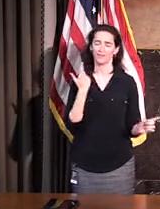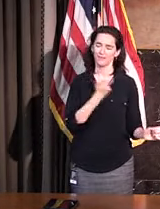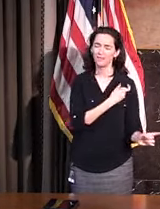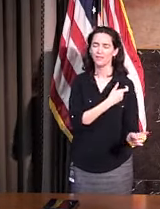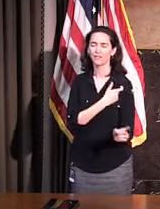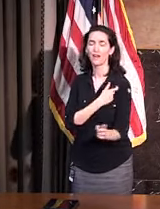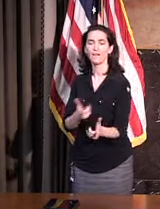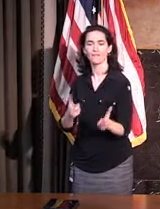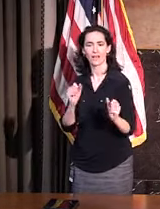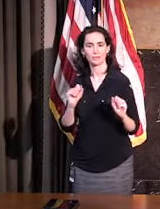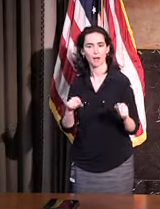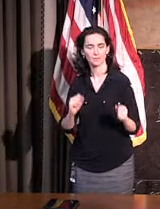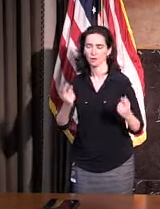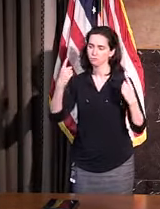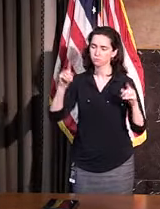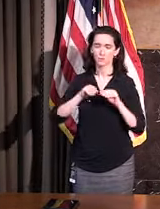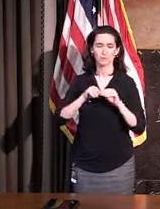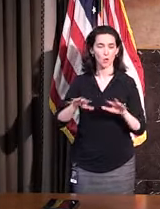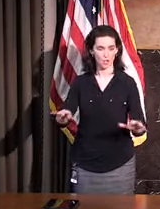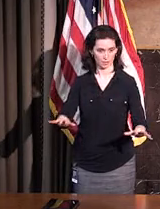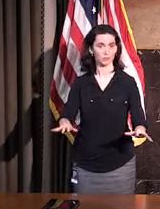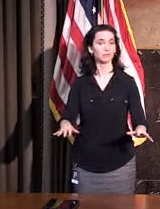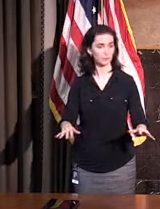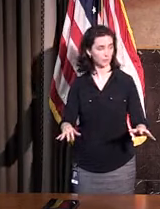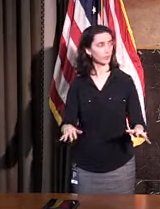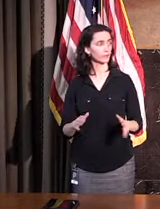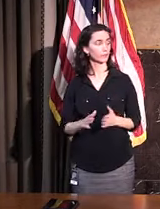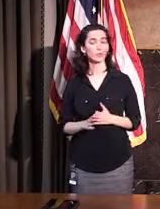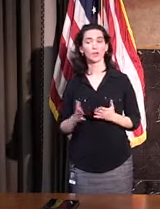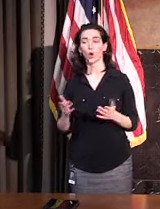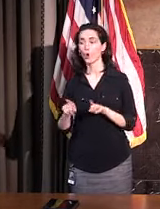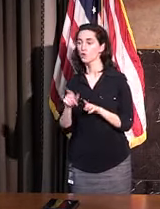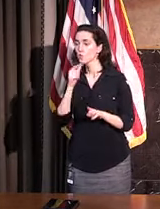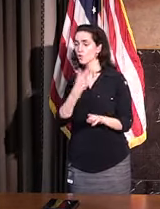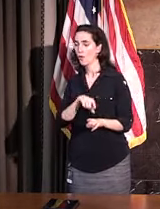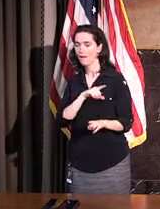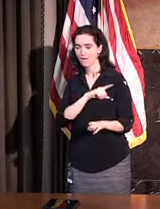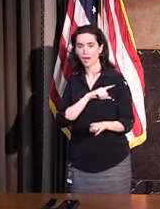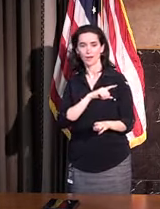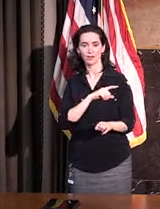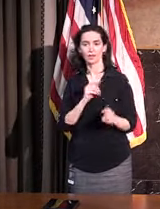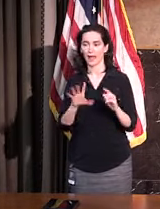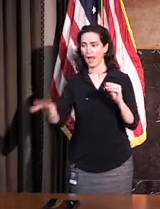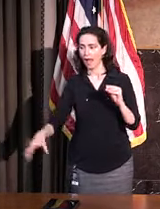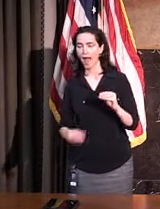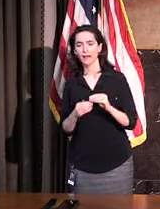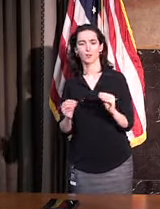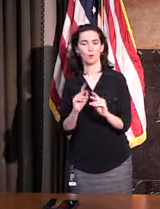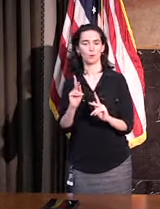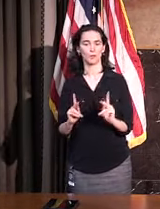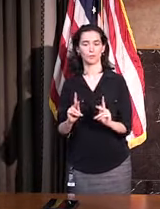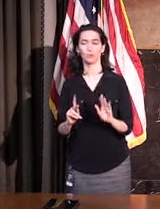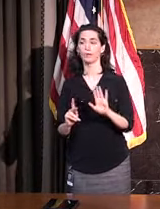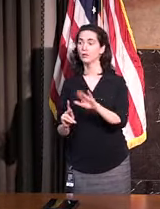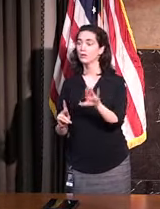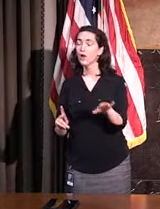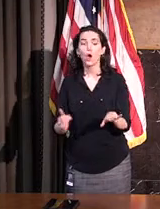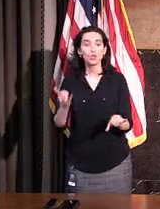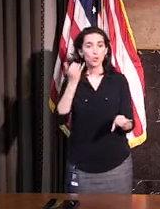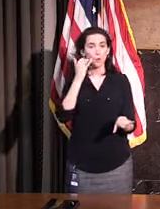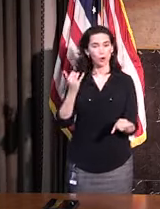quickly and equitably as possible. That's why I'm excited that we're expanding eligibility. And I would really encourage people, if you have just